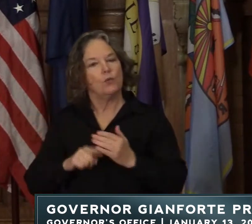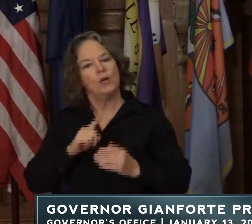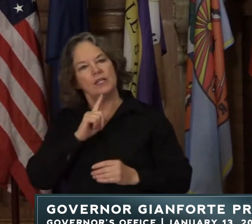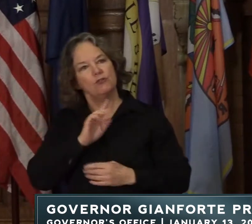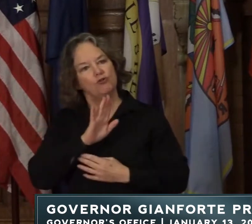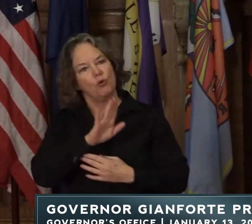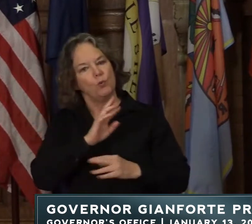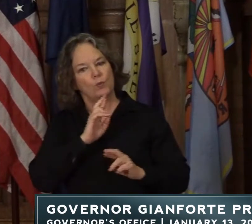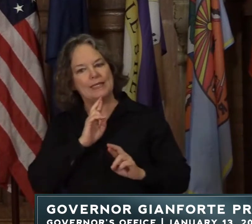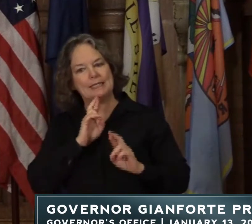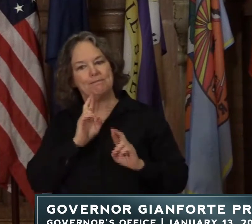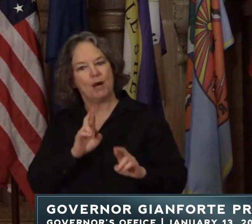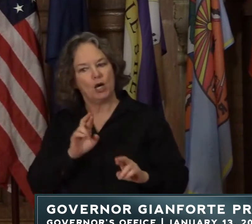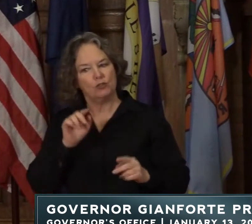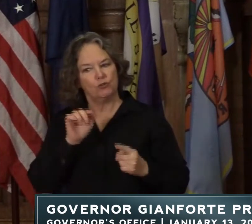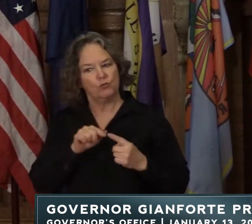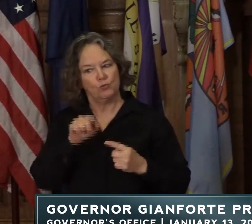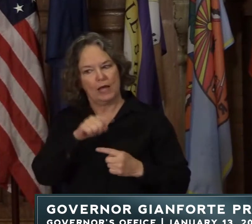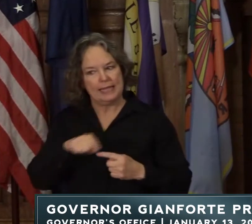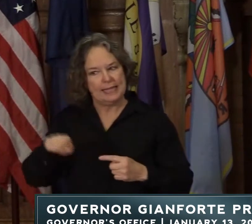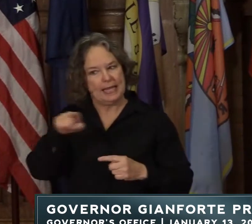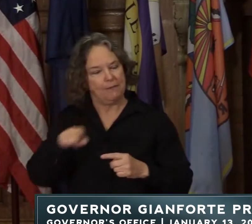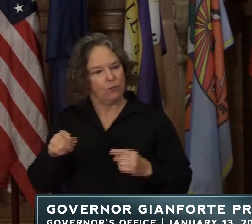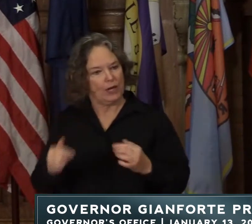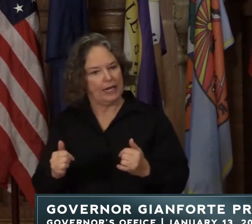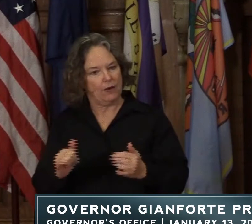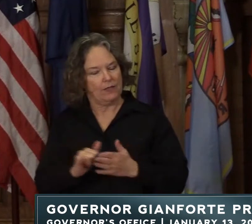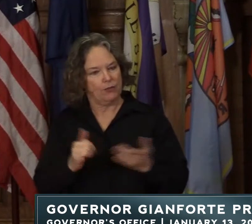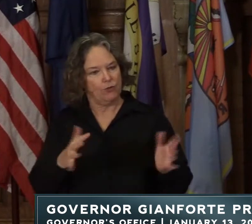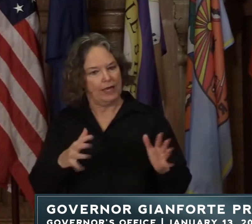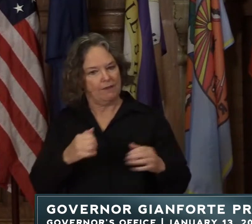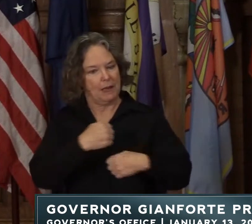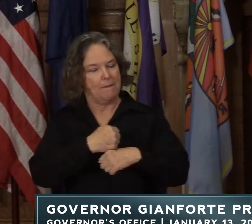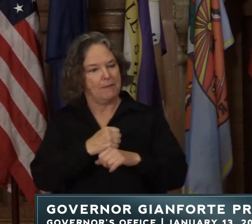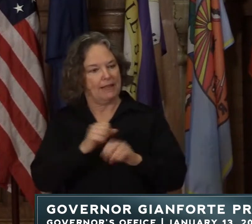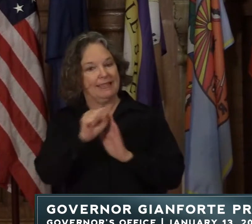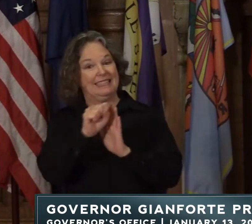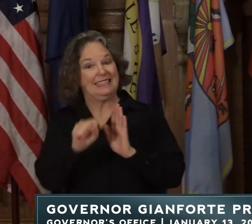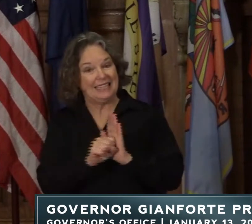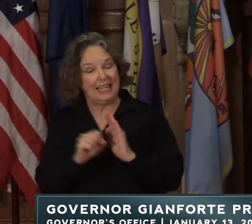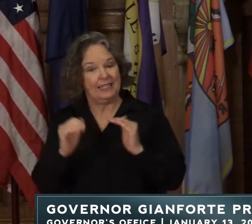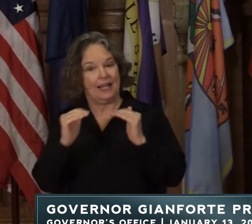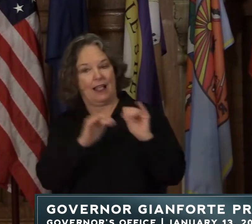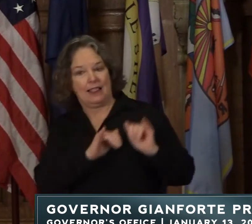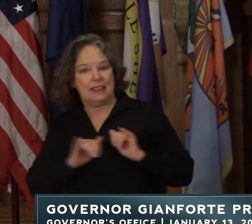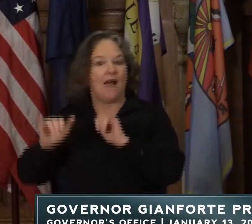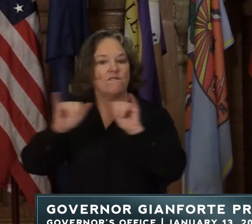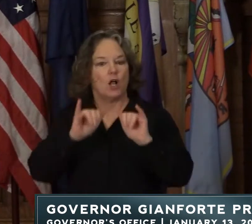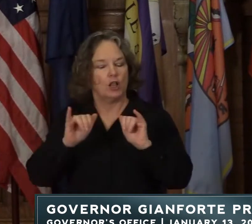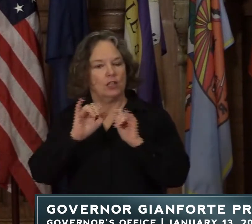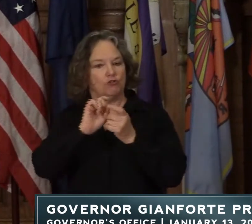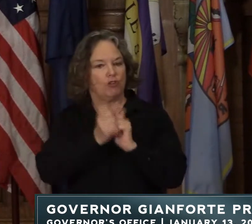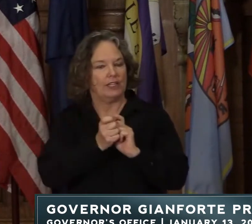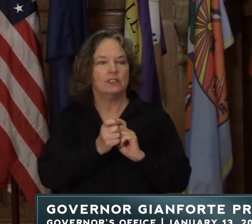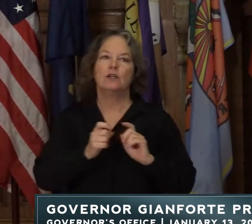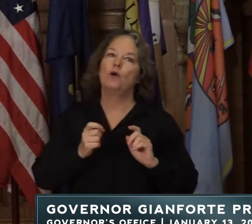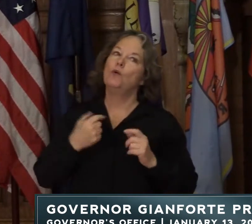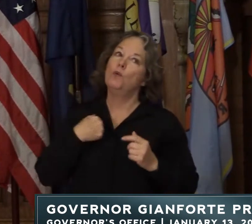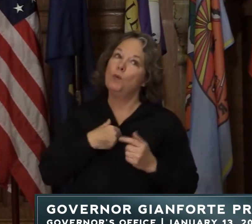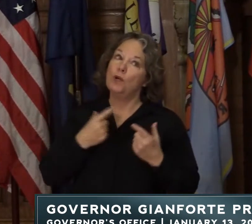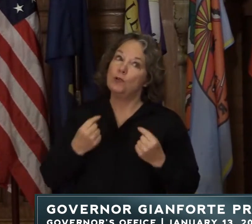What is your response to them at this point now that you've made this change on the state level? Yeah, so nothing we're doing today